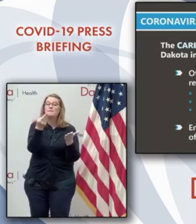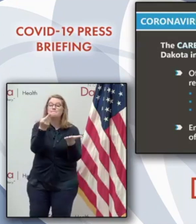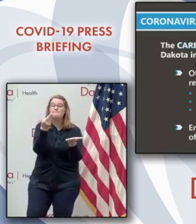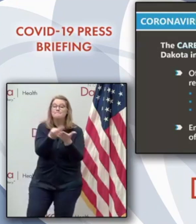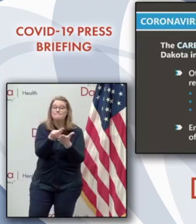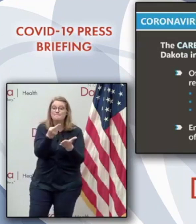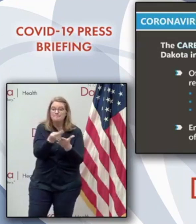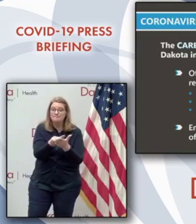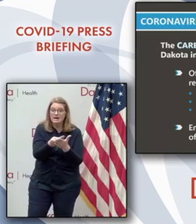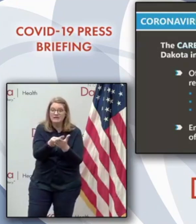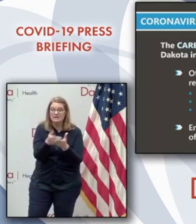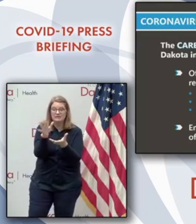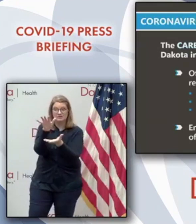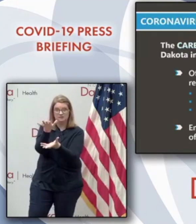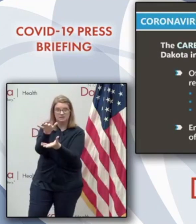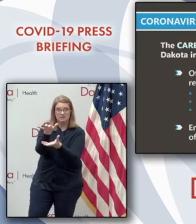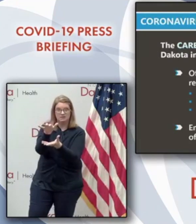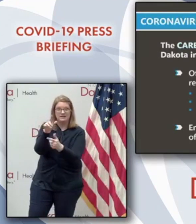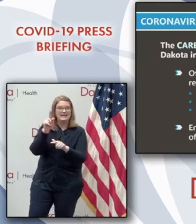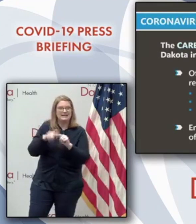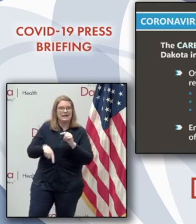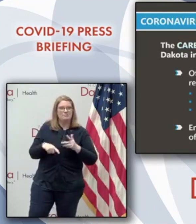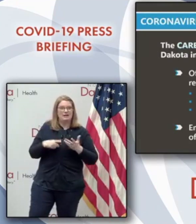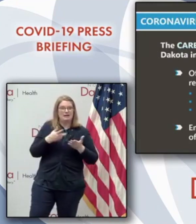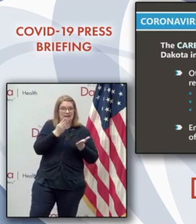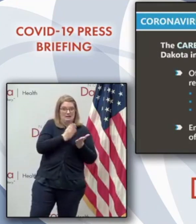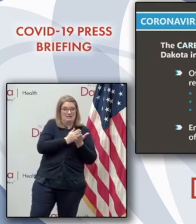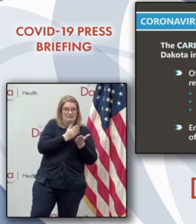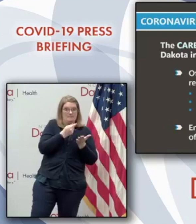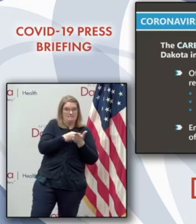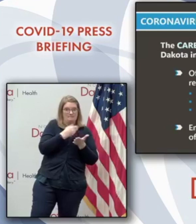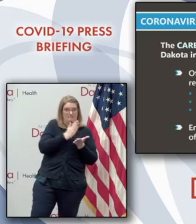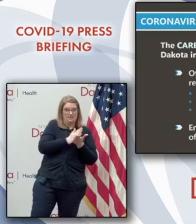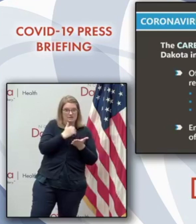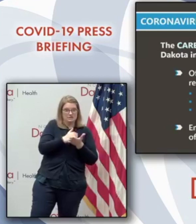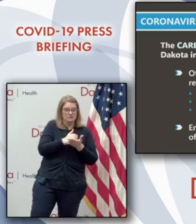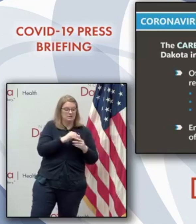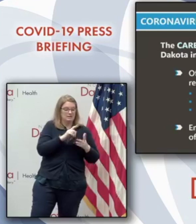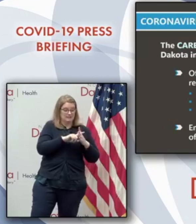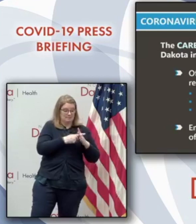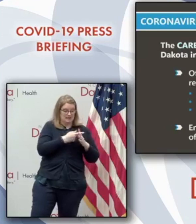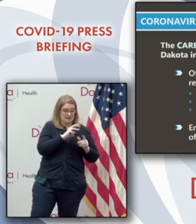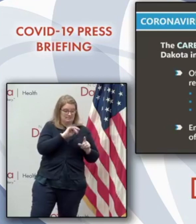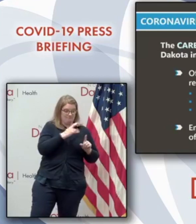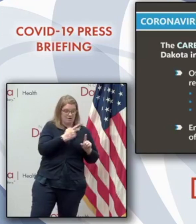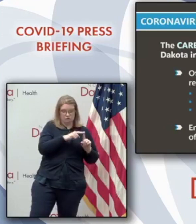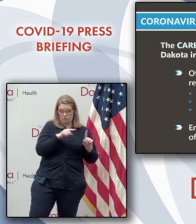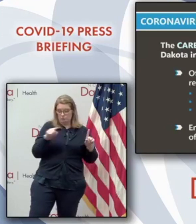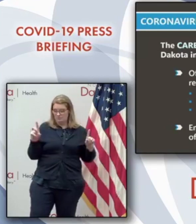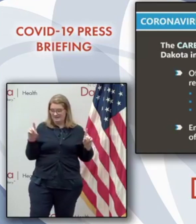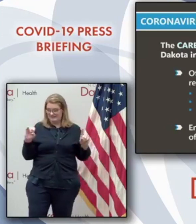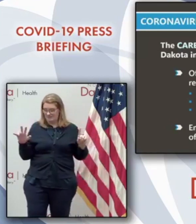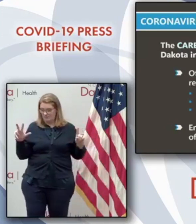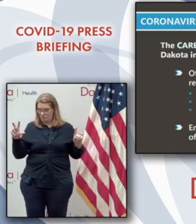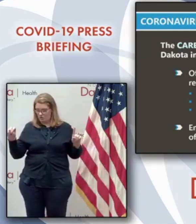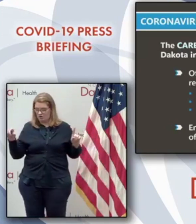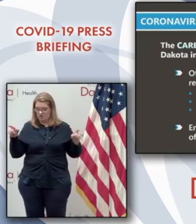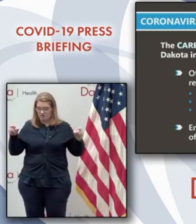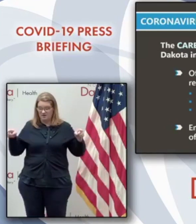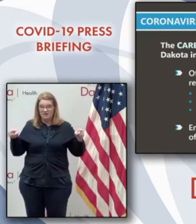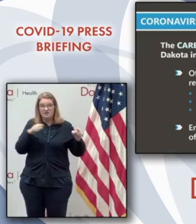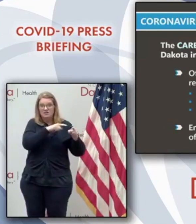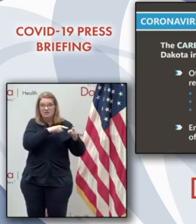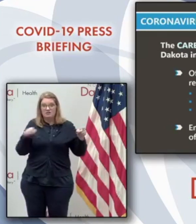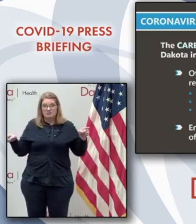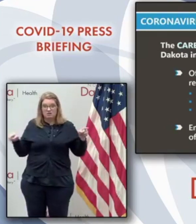any existing budget between beginning of March and December 30th. So it could not be part of any state budget